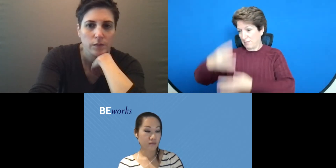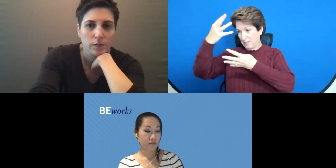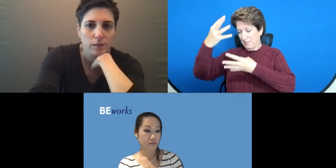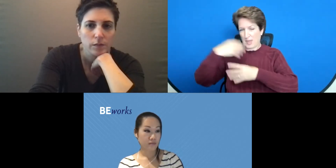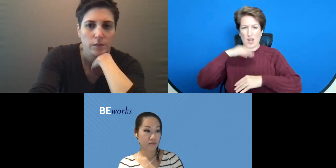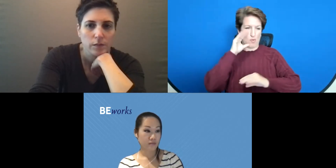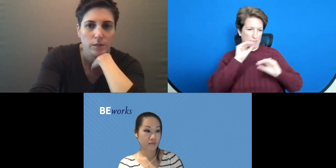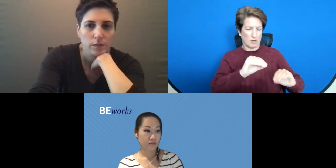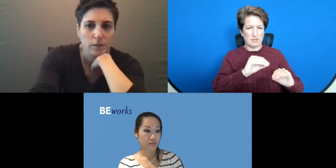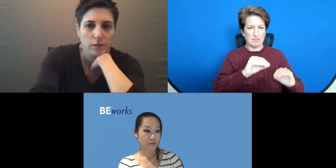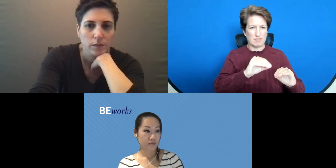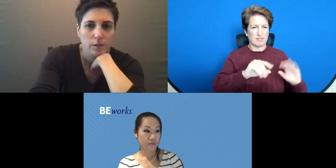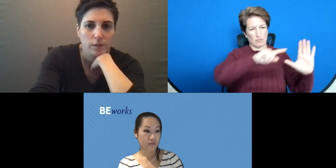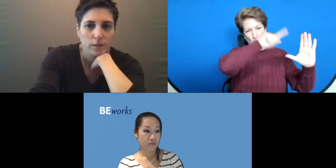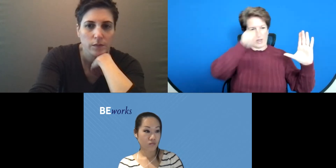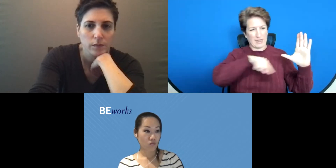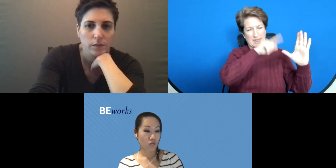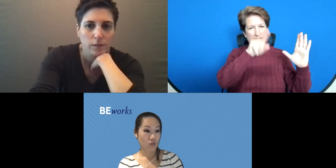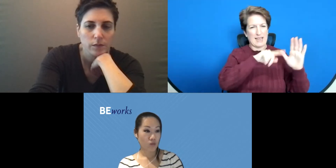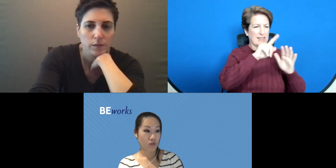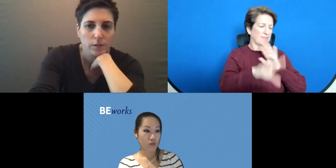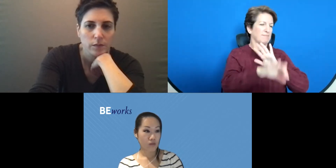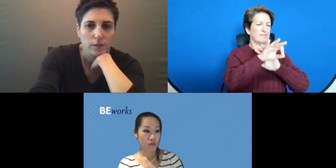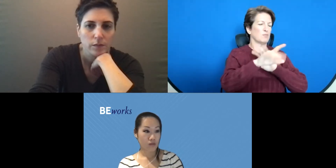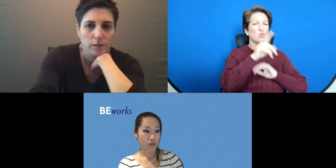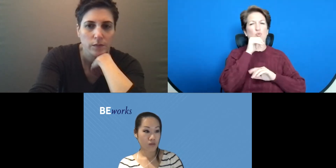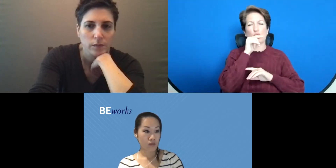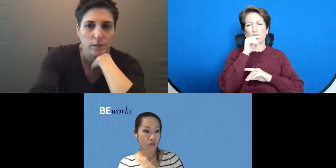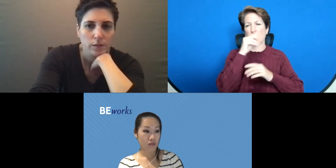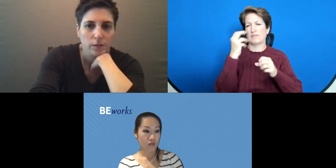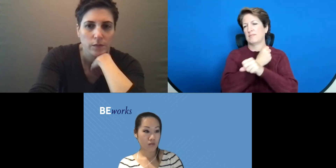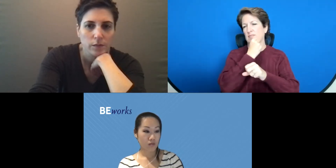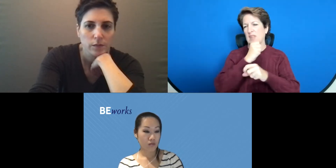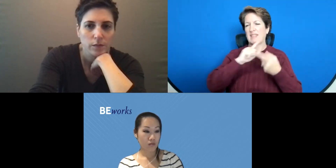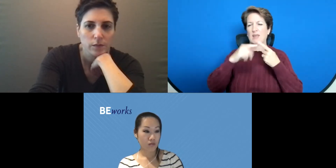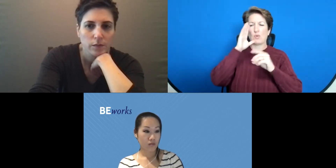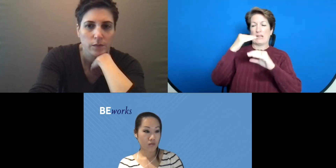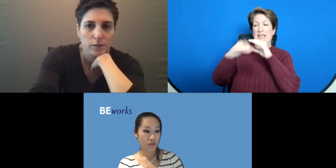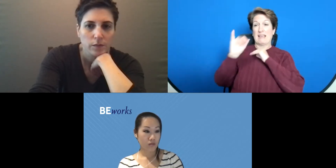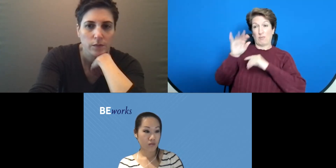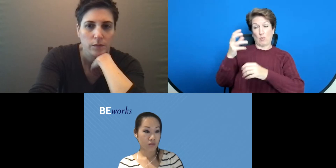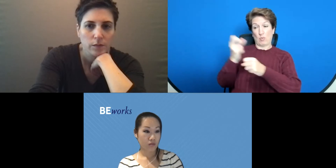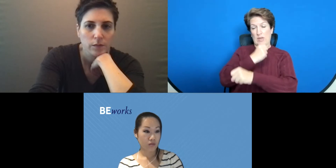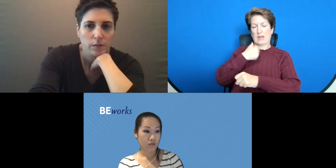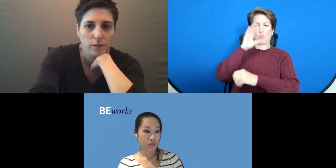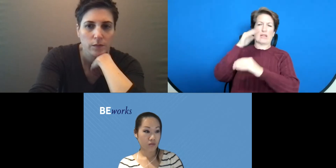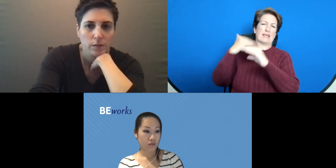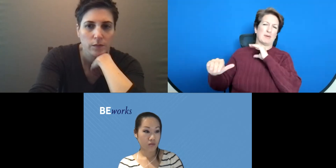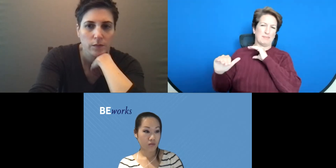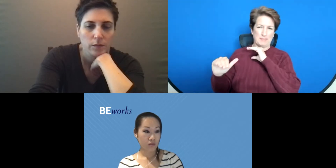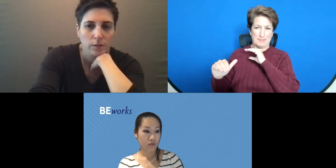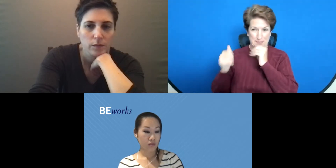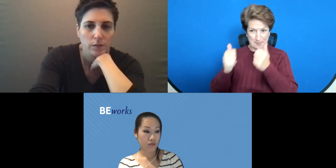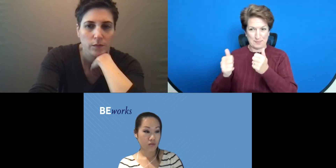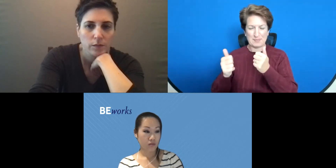we will choose the 2 winners of the 2 grocery gift cards, and we will email you to let you know if you won. So thank you again to all of you